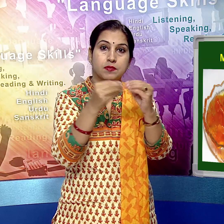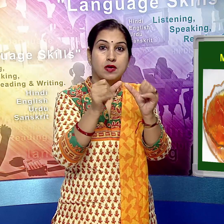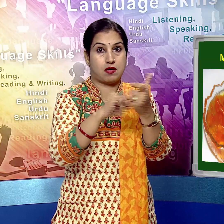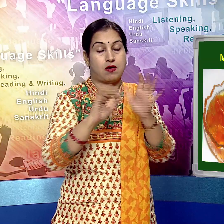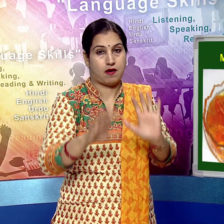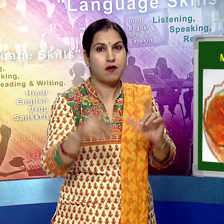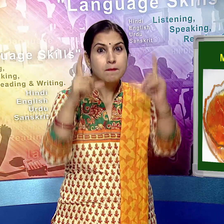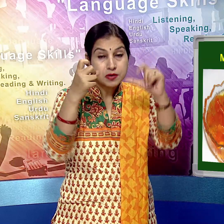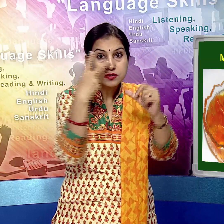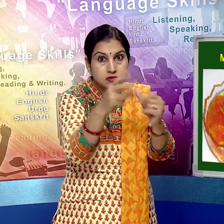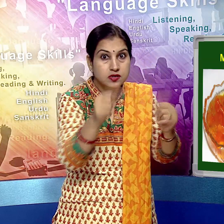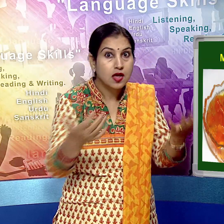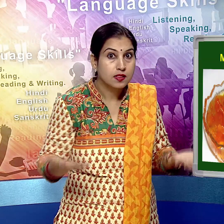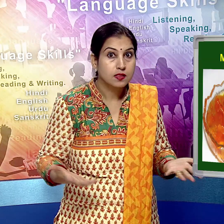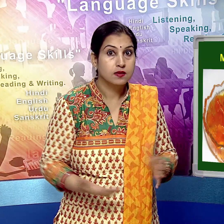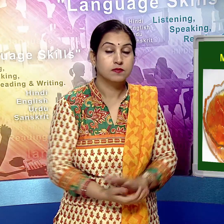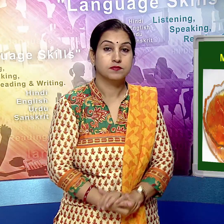You can see in the picture,